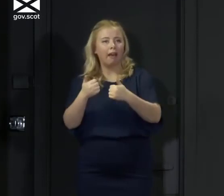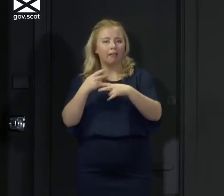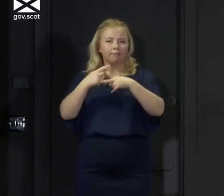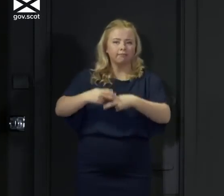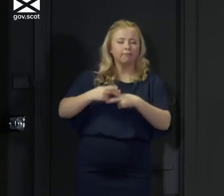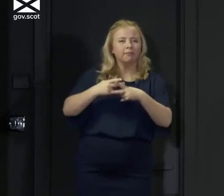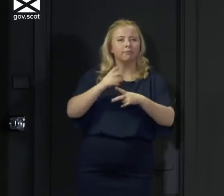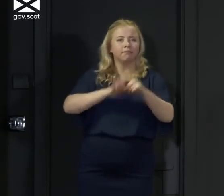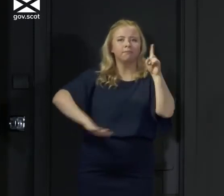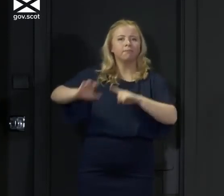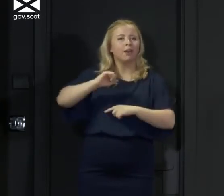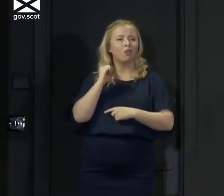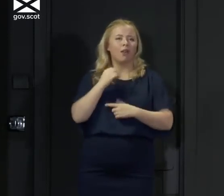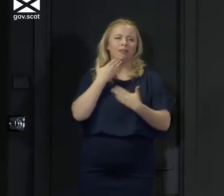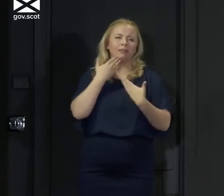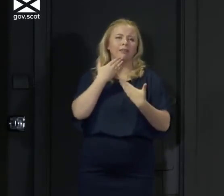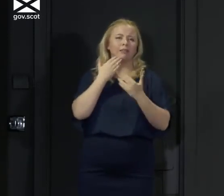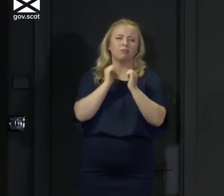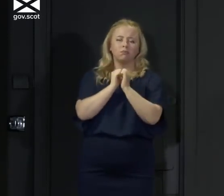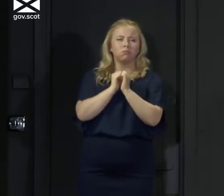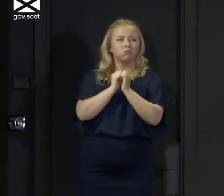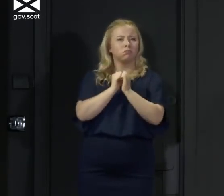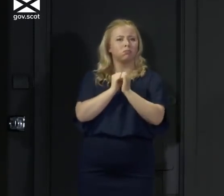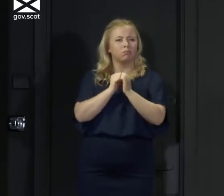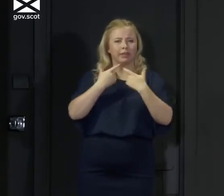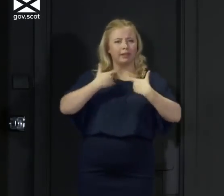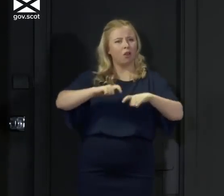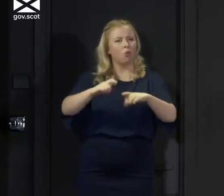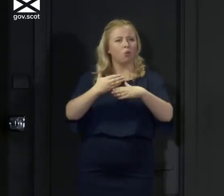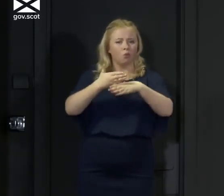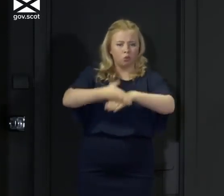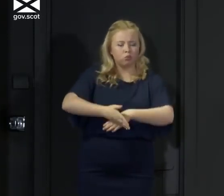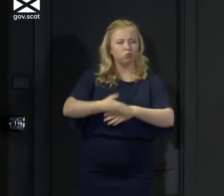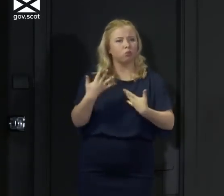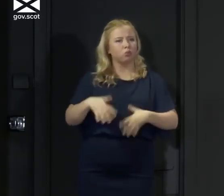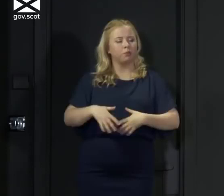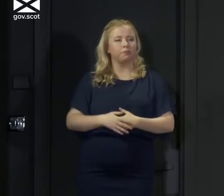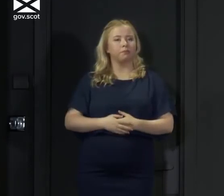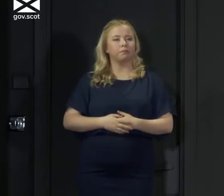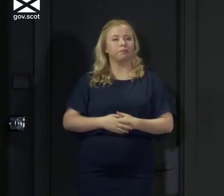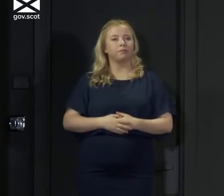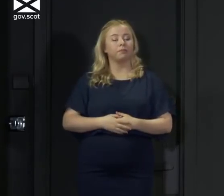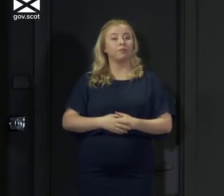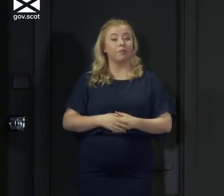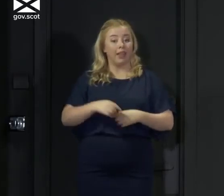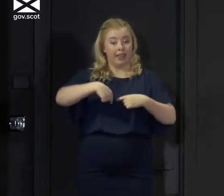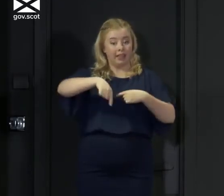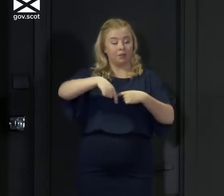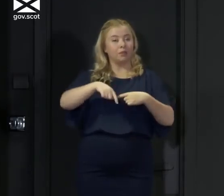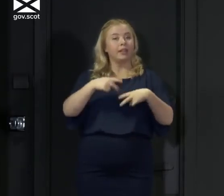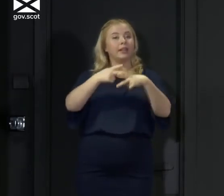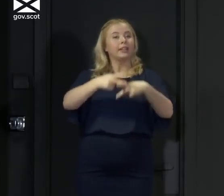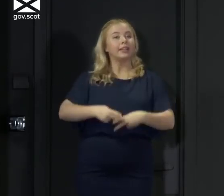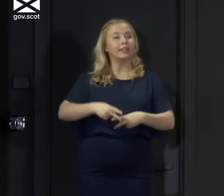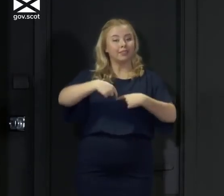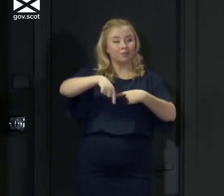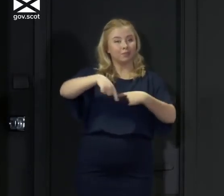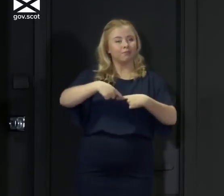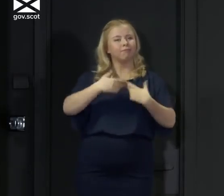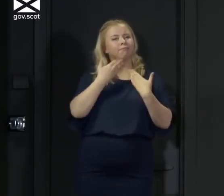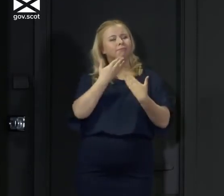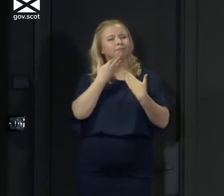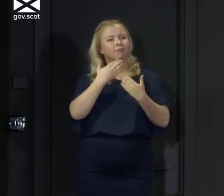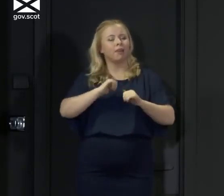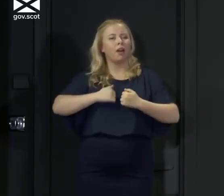you continue to do during this very difficult time. And during what is Carers Week, I also want to thank our